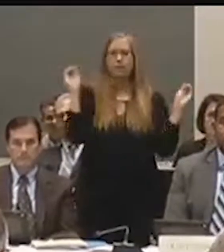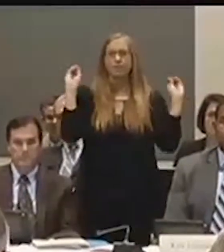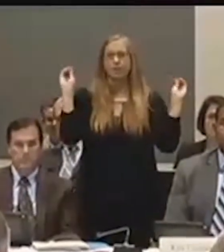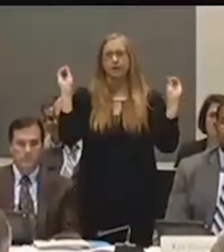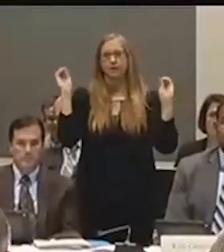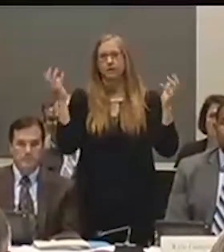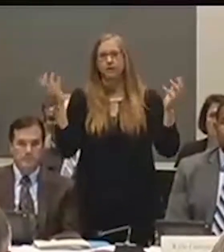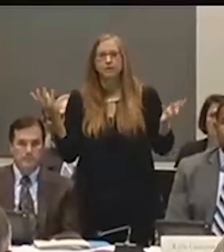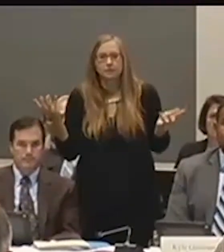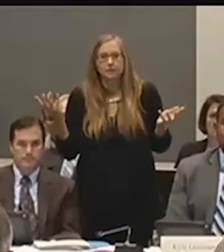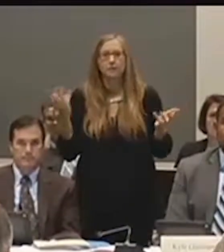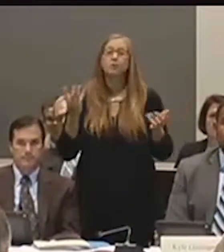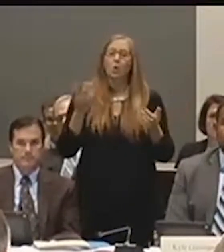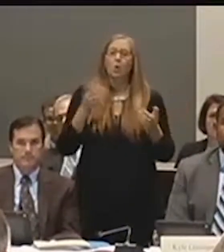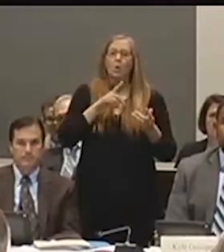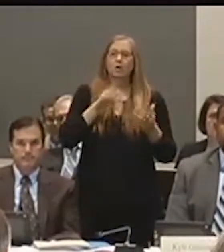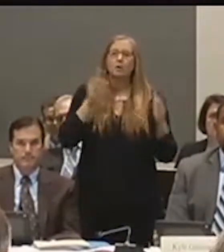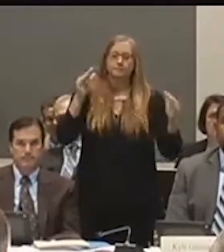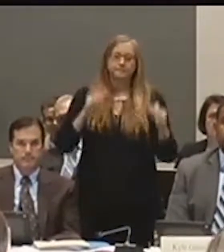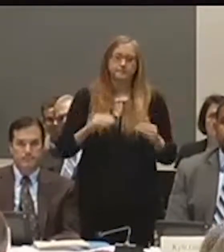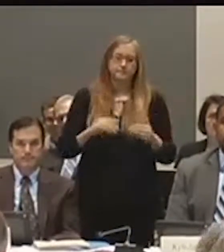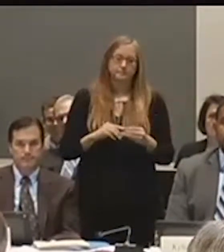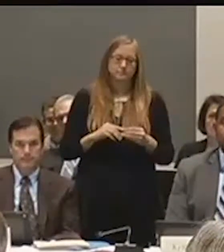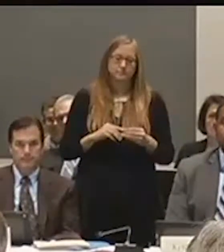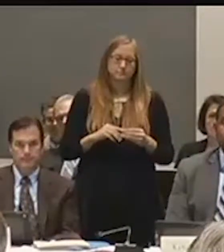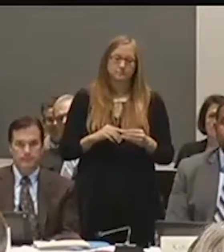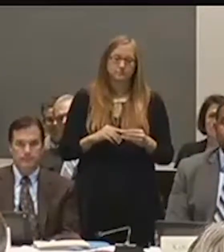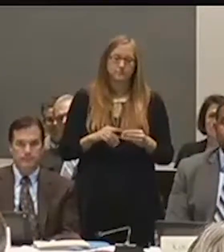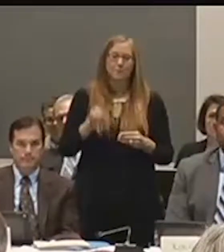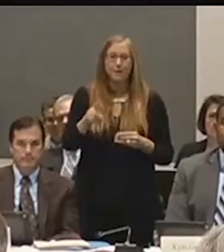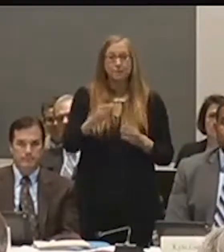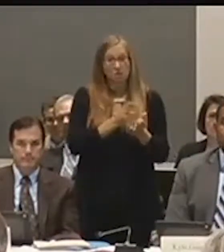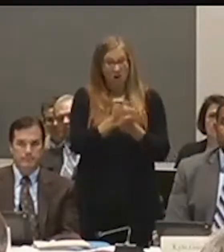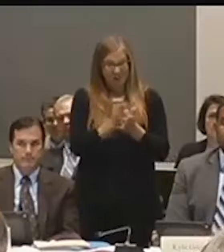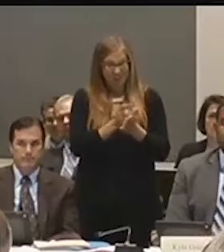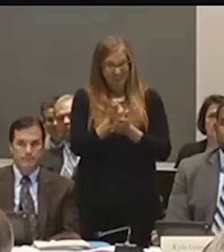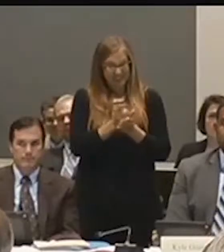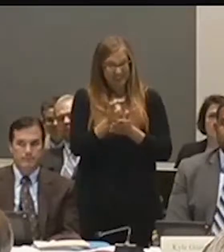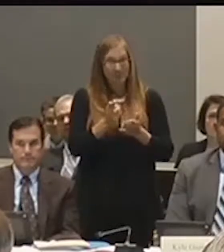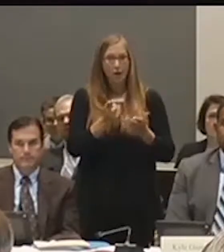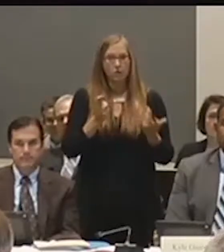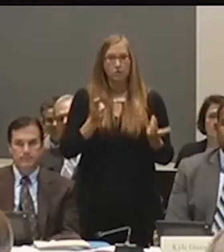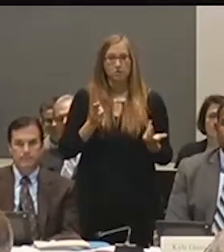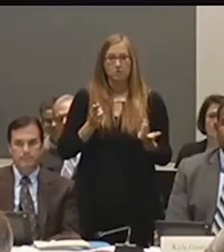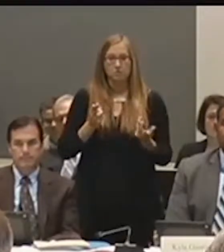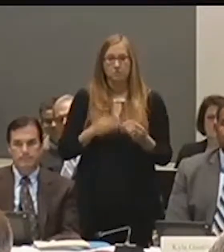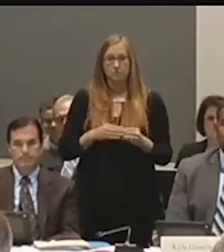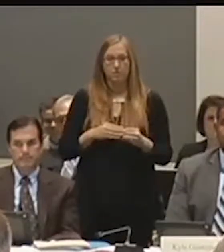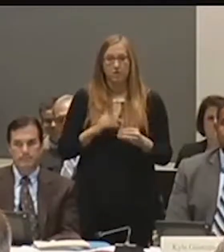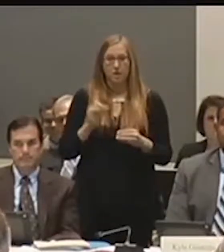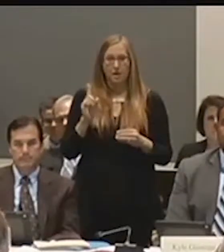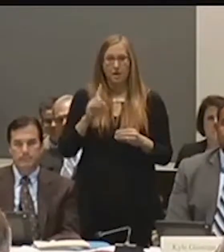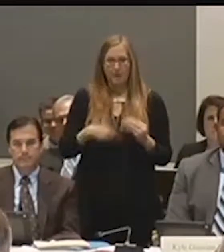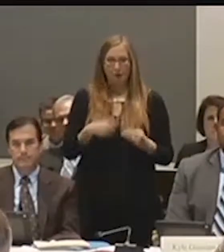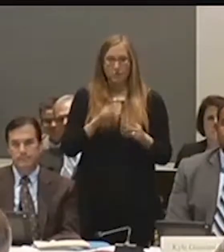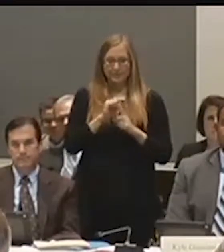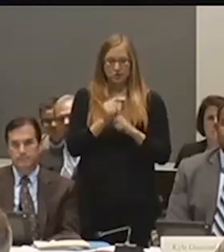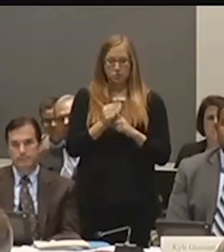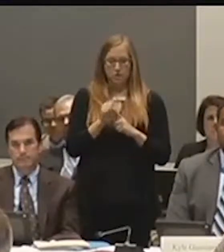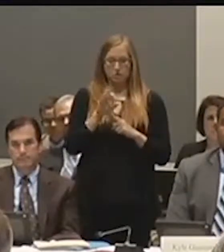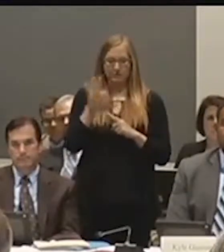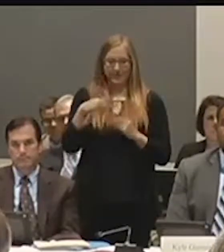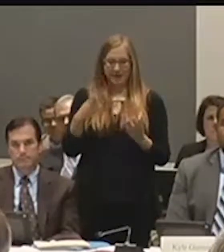We also, I think, need to understand some and be honest about some basic realities of where we are now. Flint's